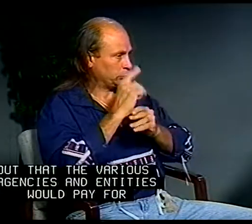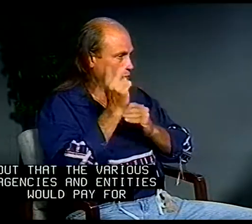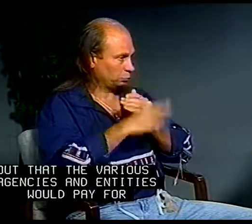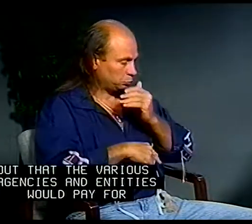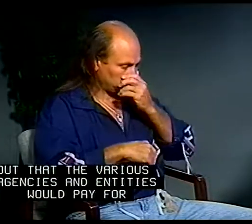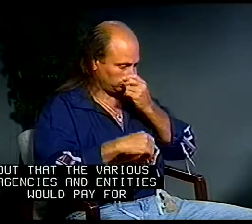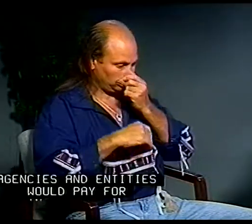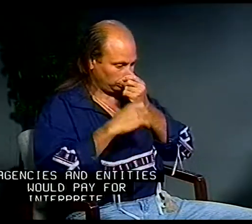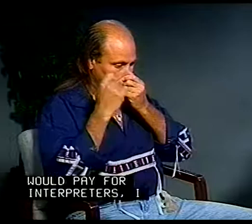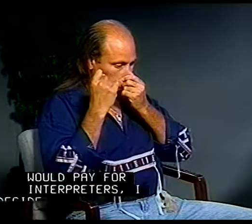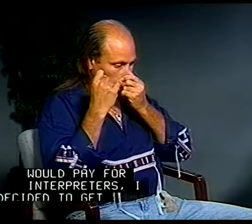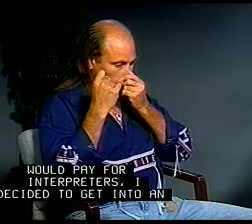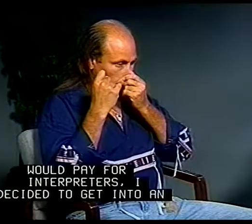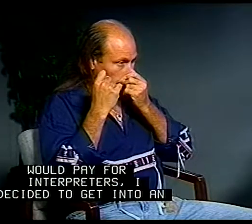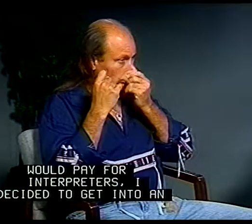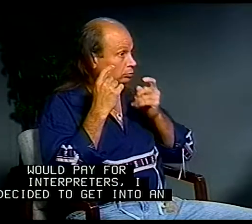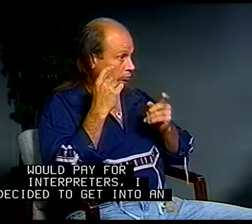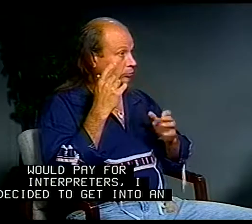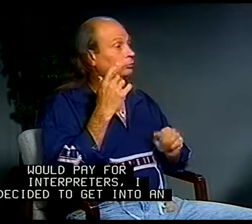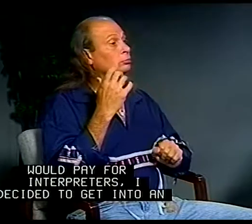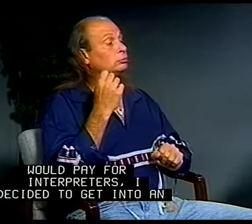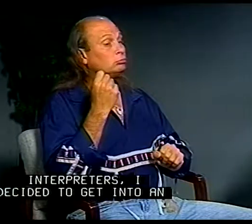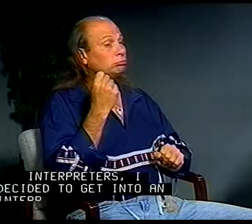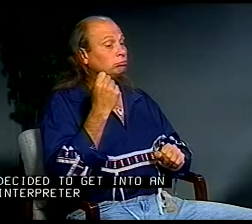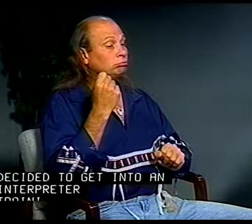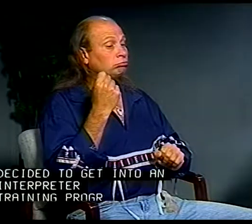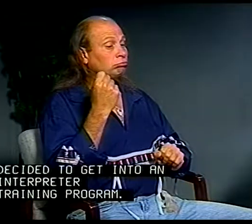for interpreters, I decided to get into an interpreter training program.